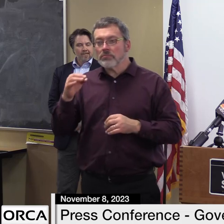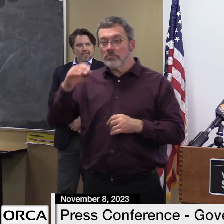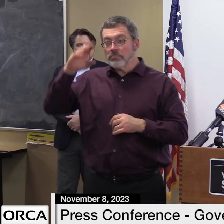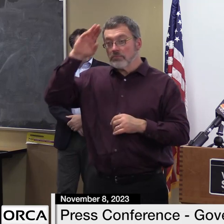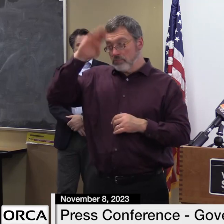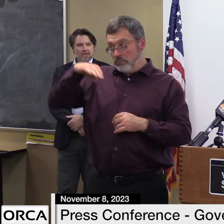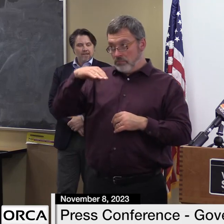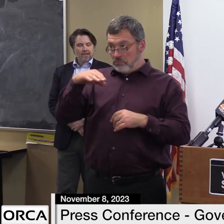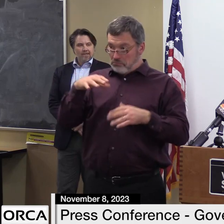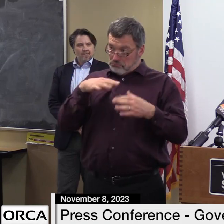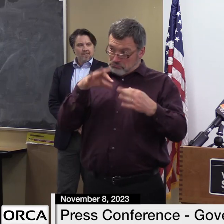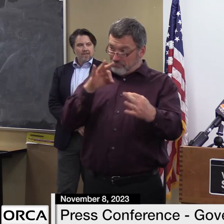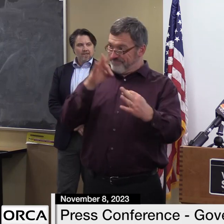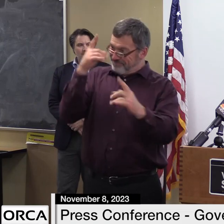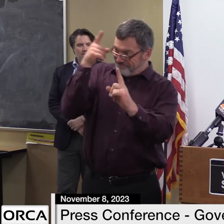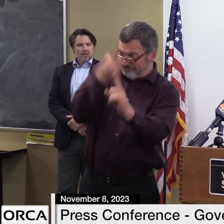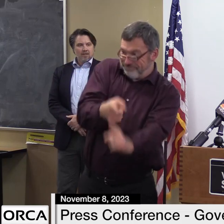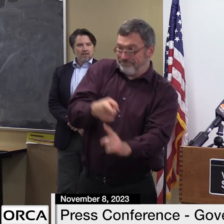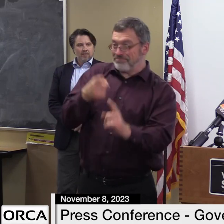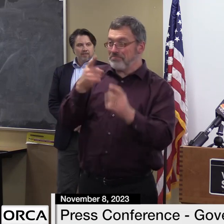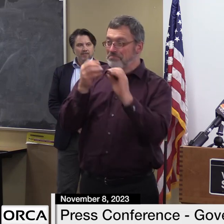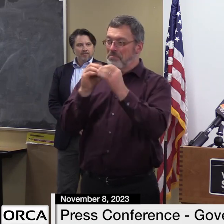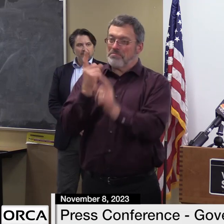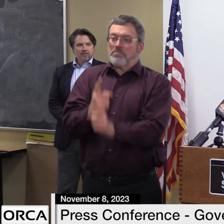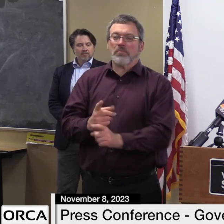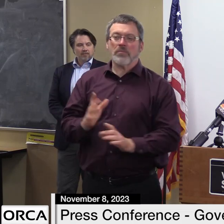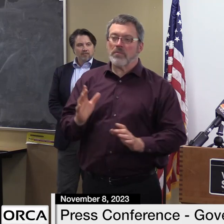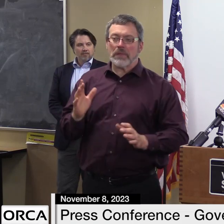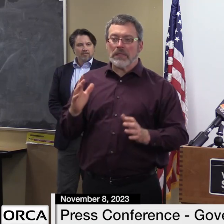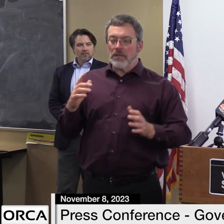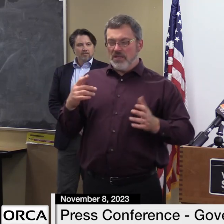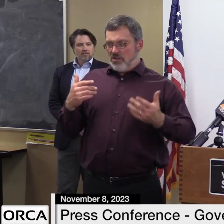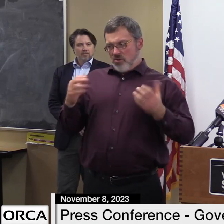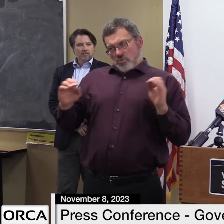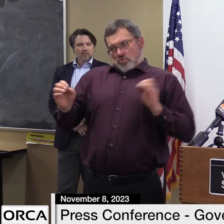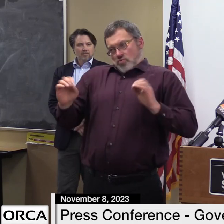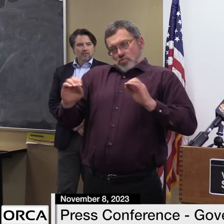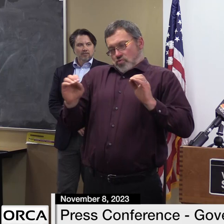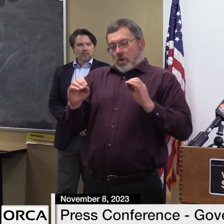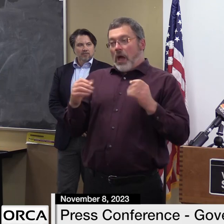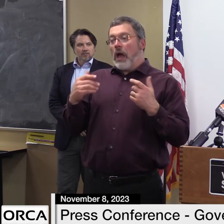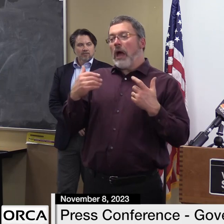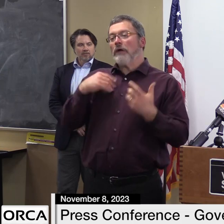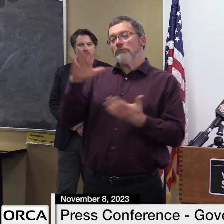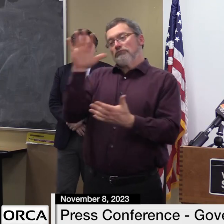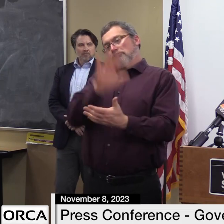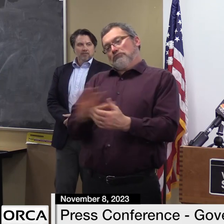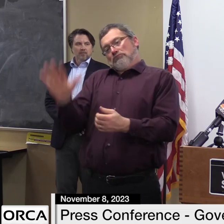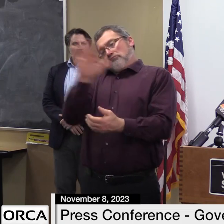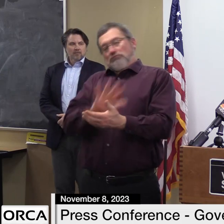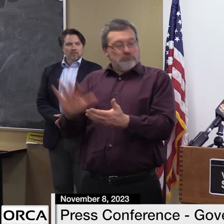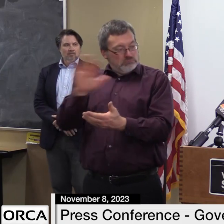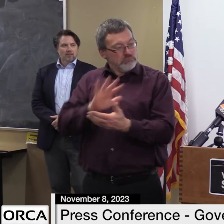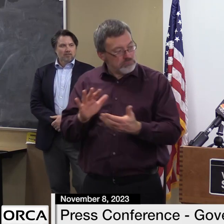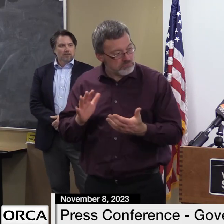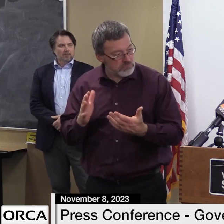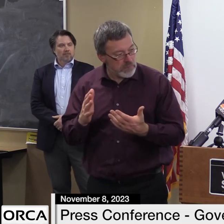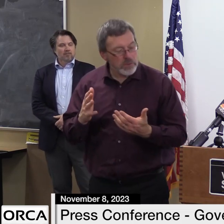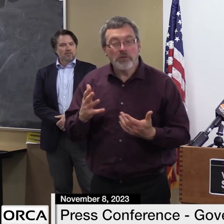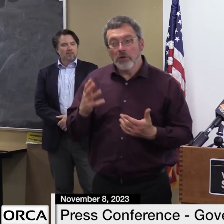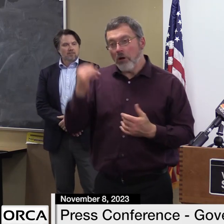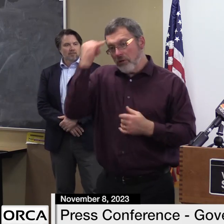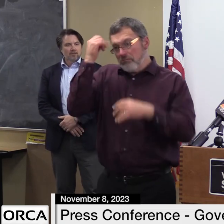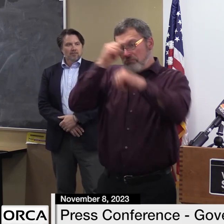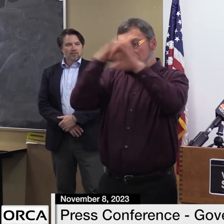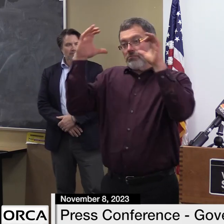and we know that no such calculation exists. There's going to be a couple items in here in which folks will instinctively say, this is probably a